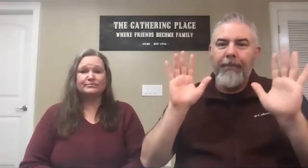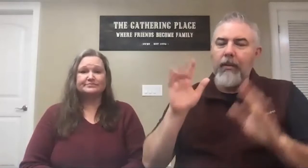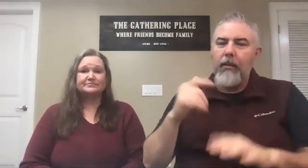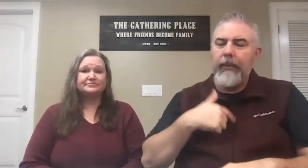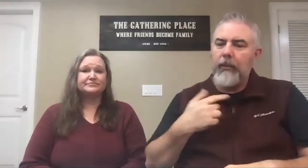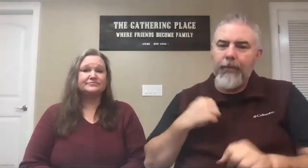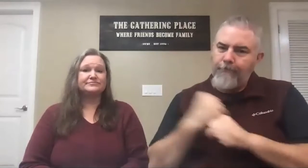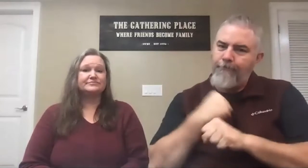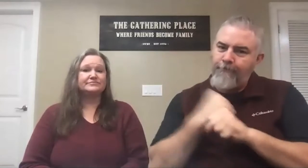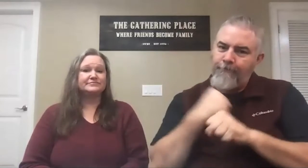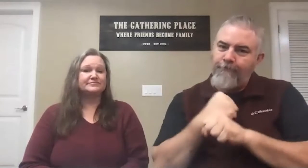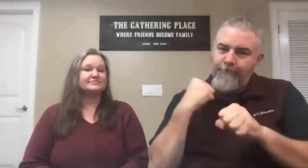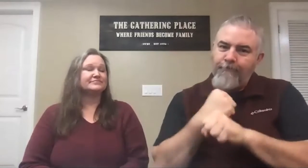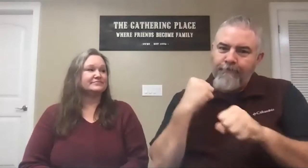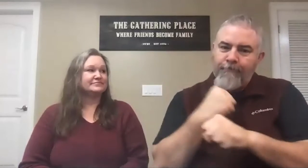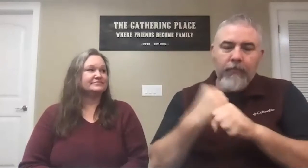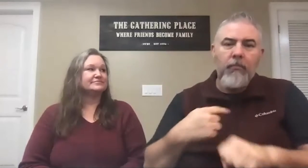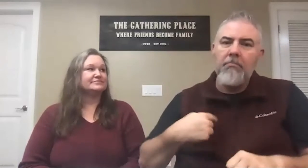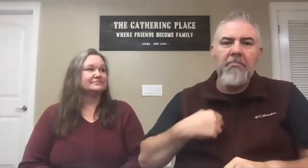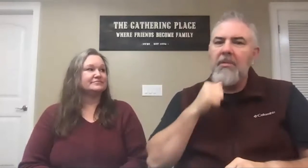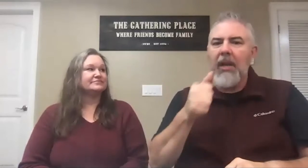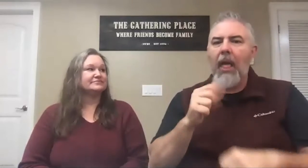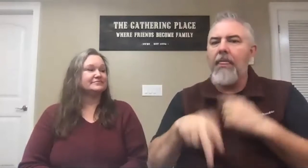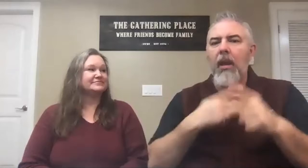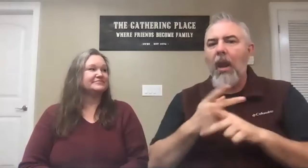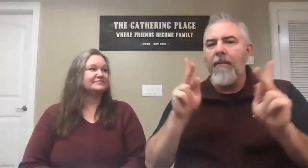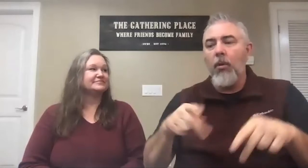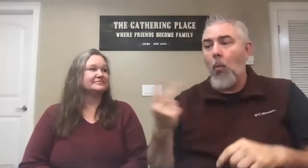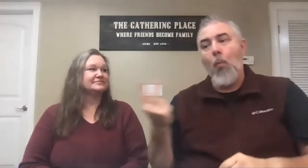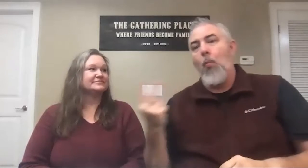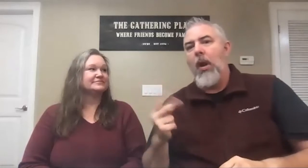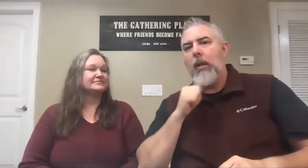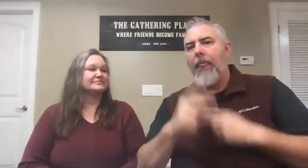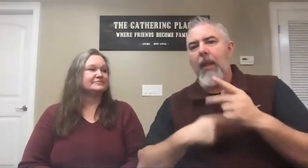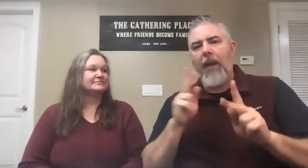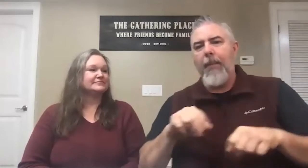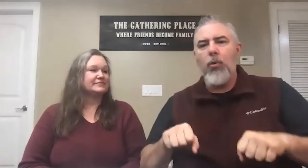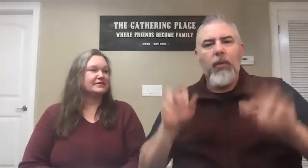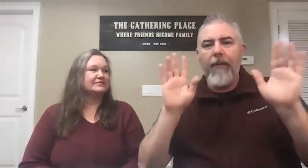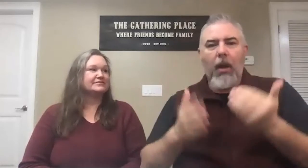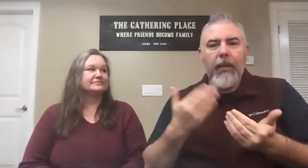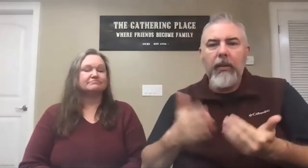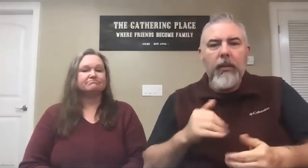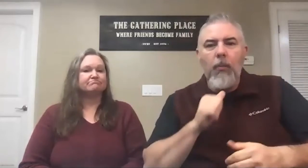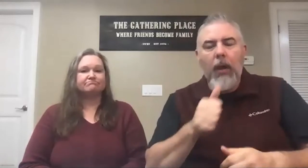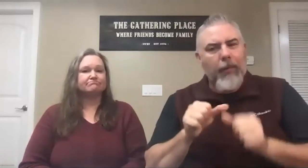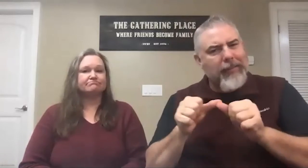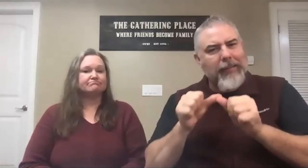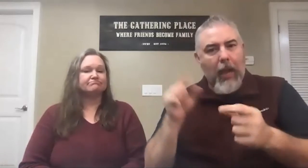easily. No, I stay in there, and I keep going. I'm not the type of person, we're not the type of people who give up easily.